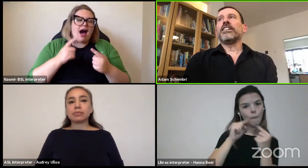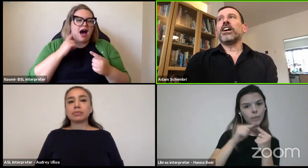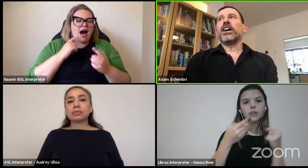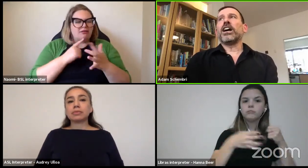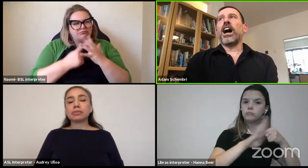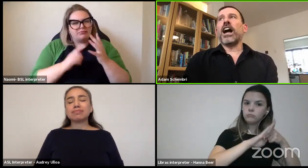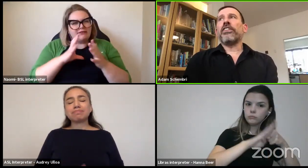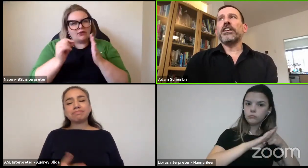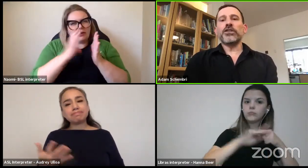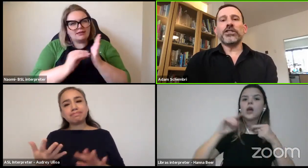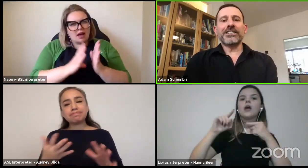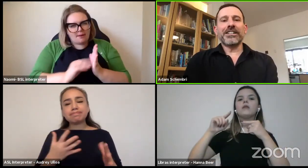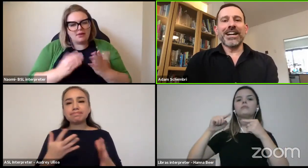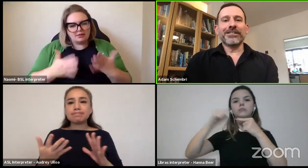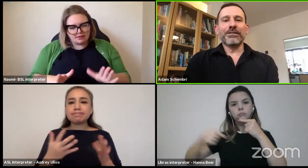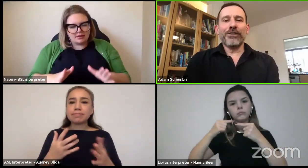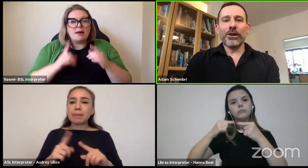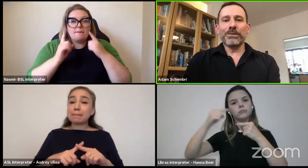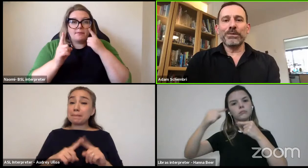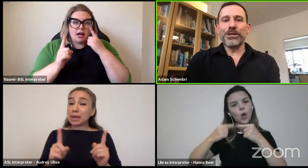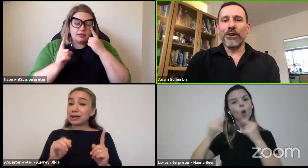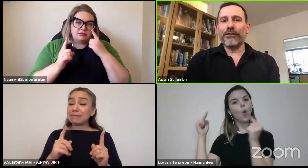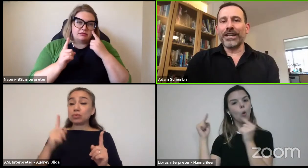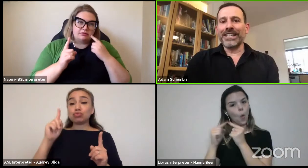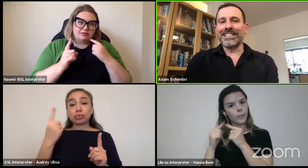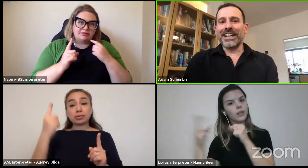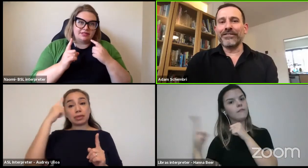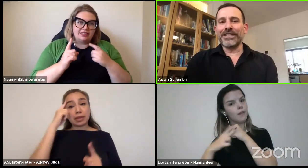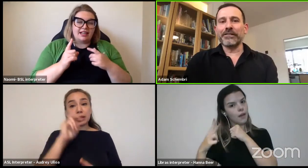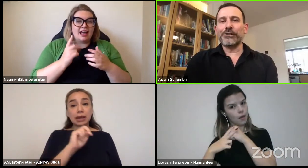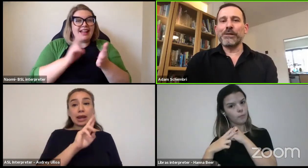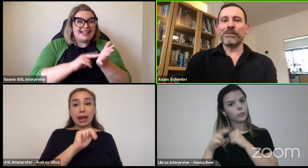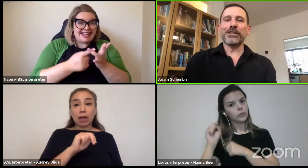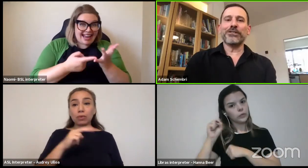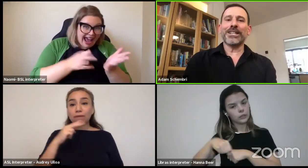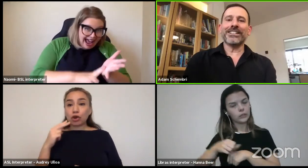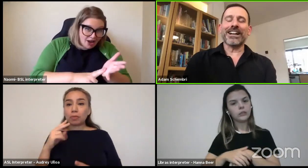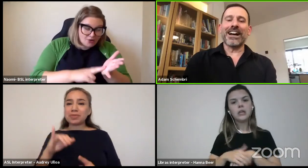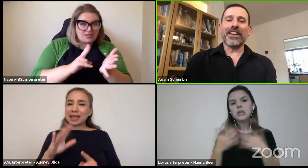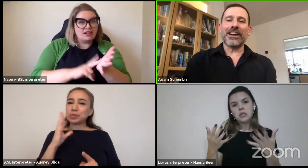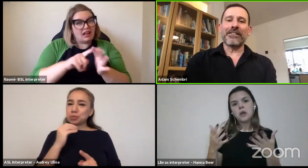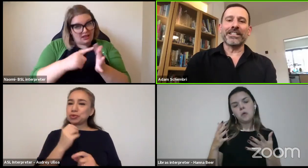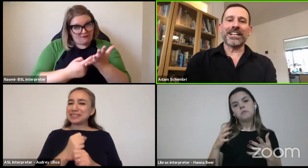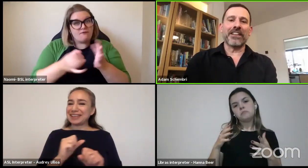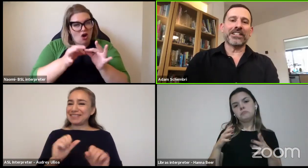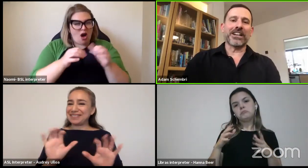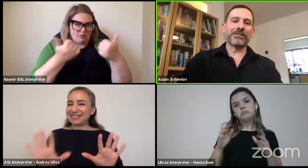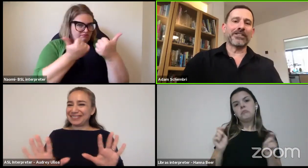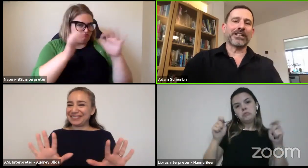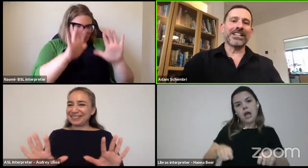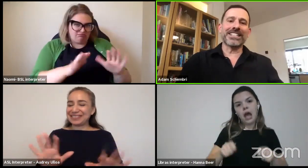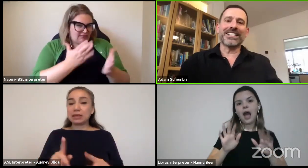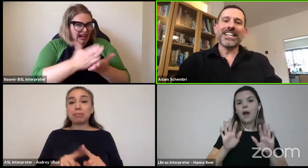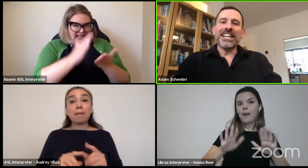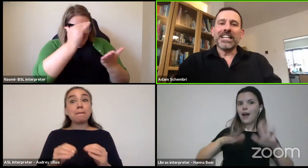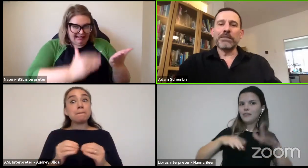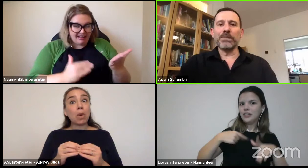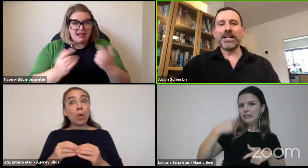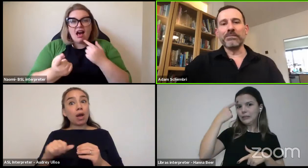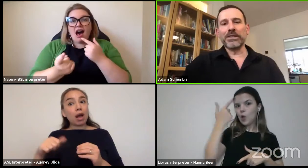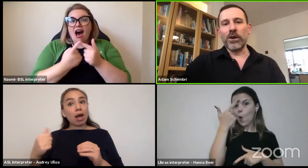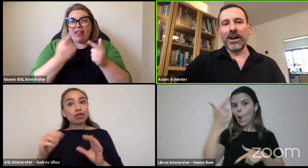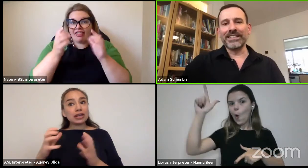But I think if you stick to nouns and verbs, you're on fairly safe territory. But once you get into other areas, other types of classes,